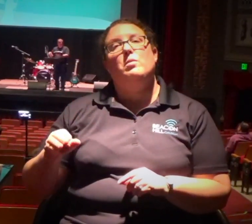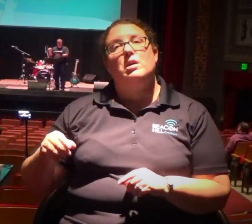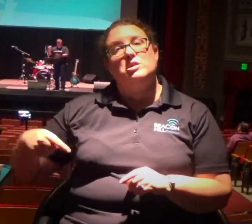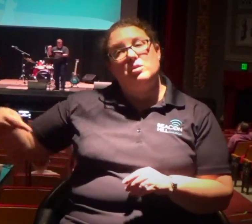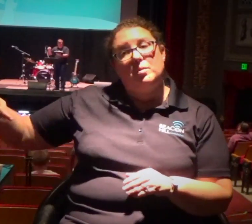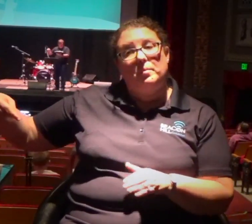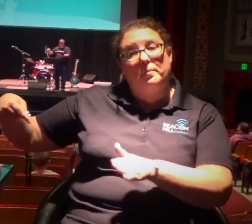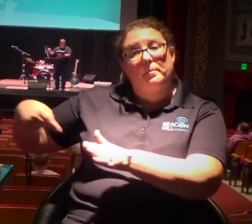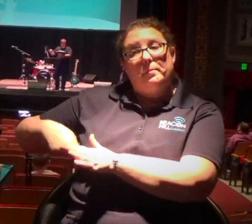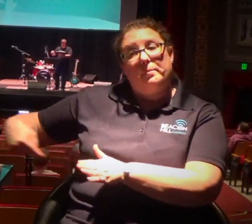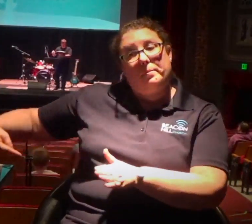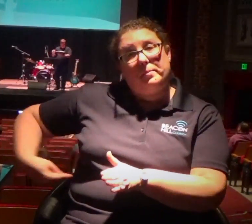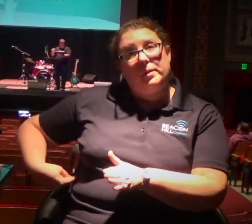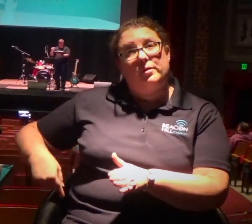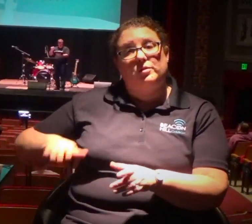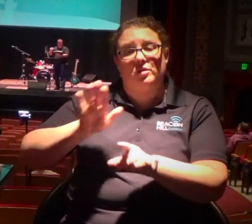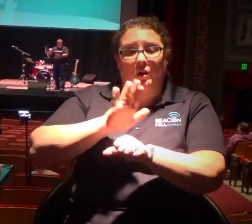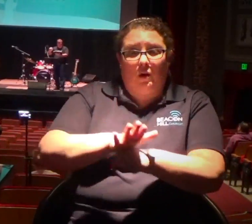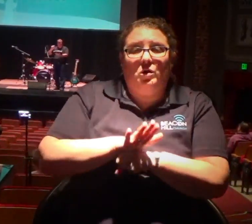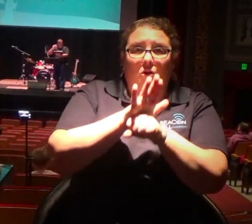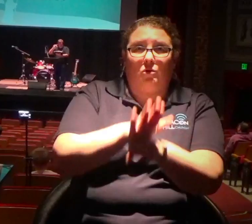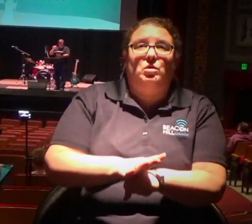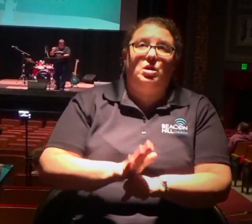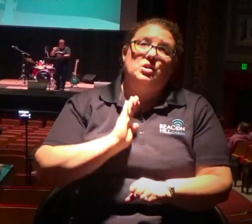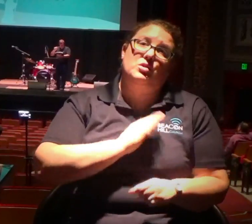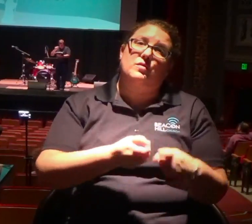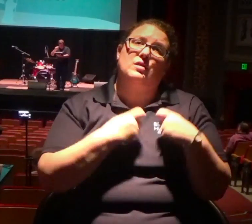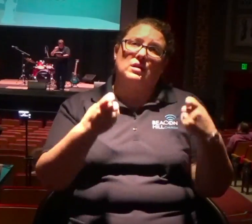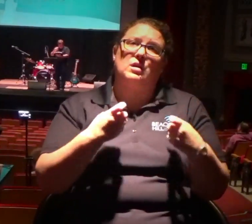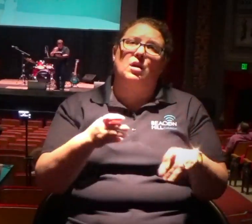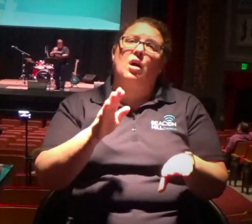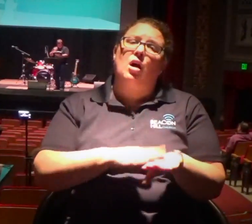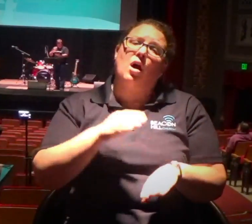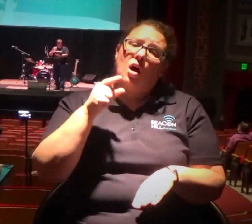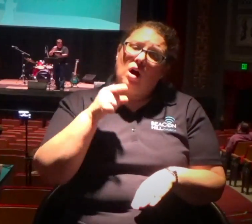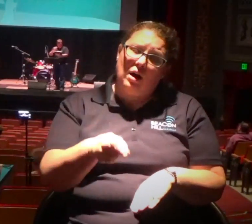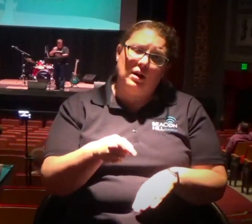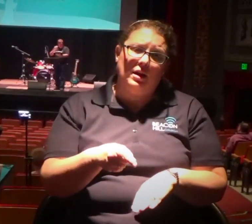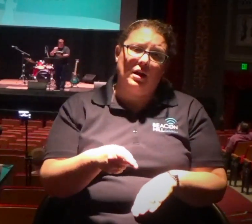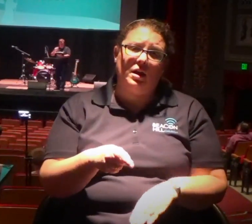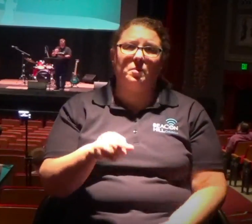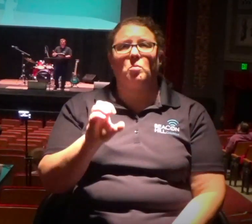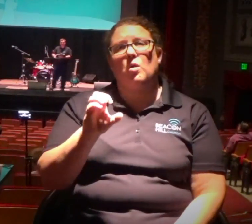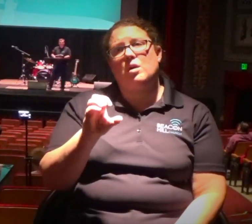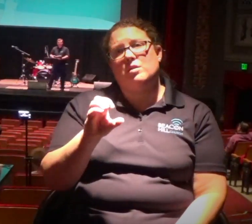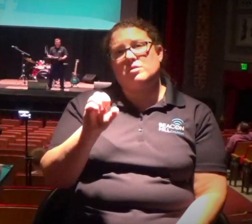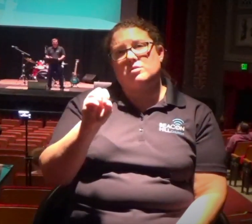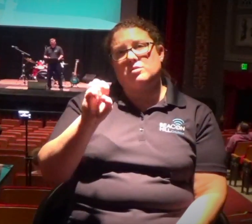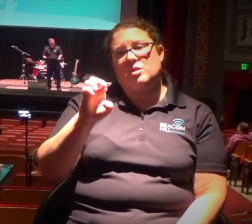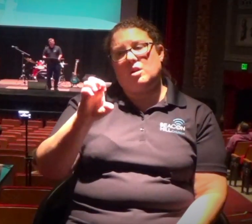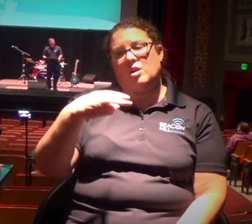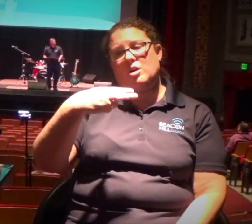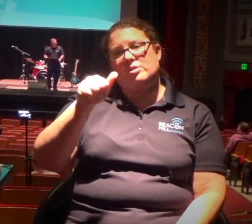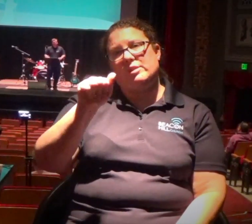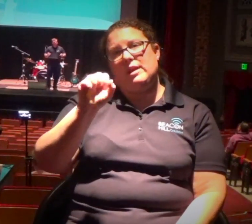was crushed for our iniquities. Upon him was the chastisement that brought us peace. Do you understand? Do you